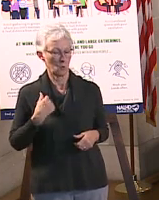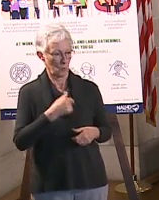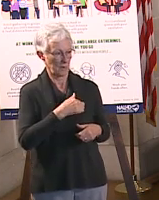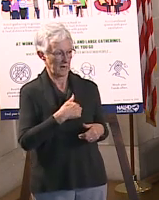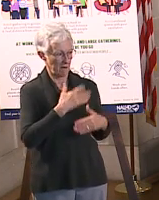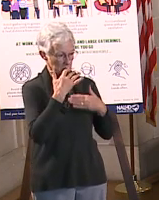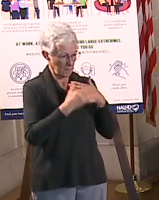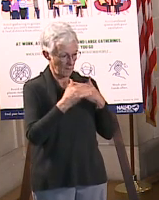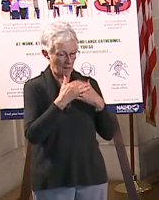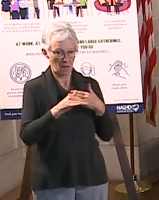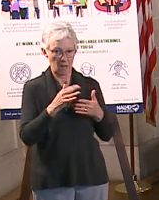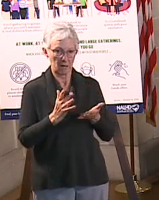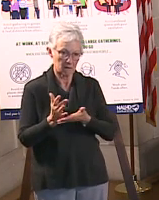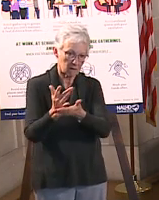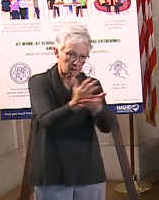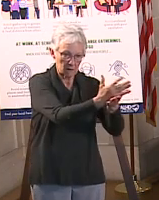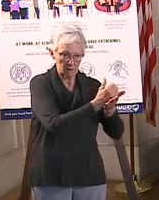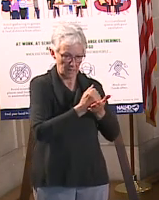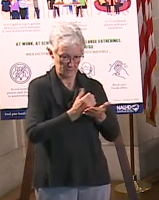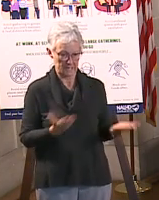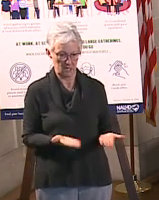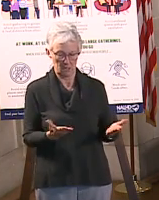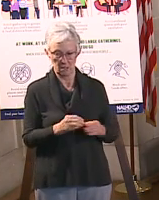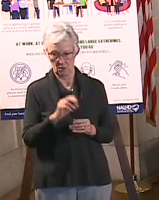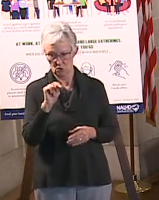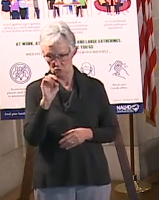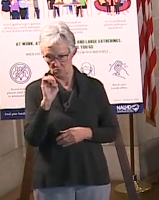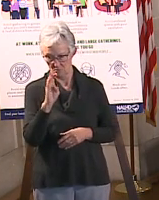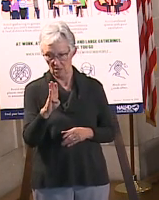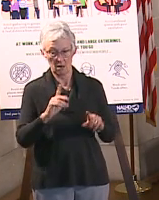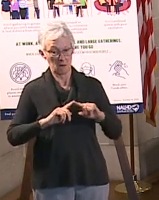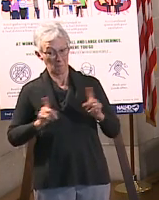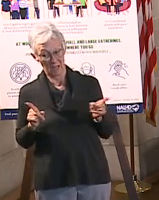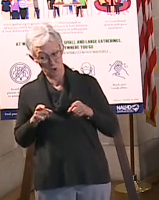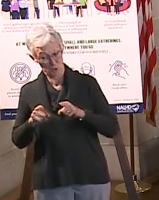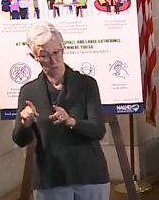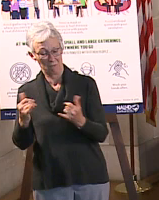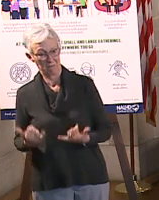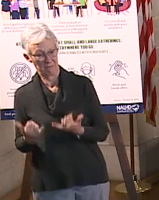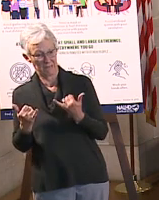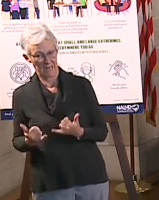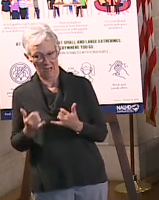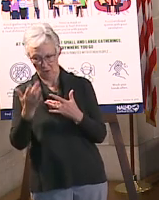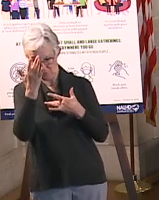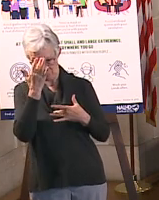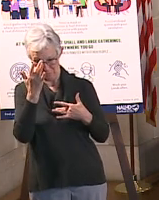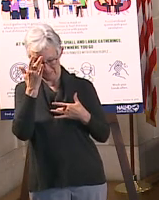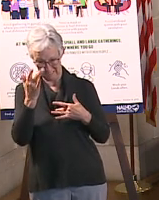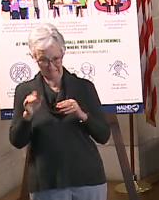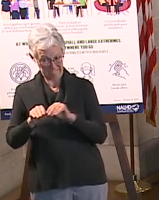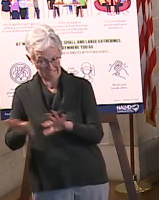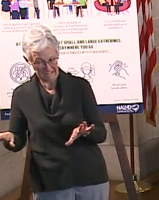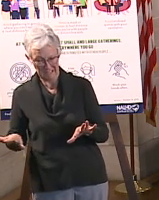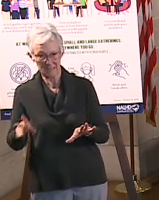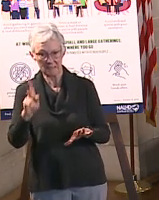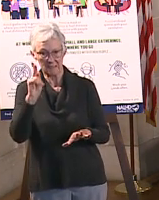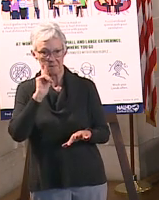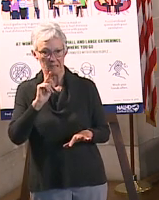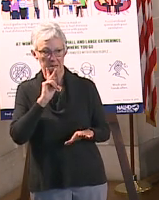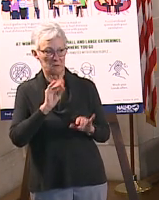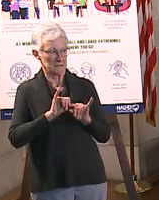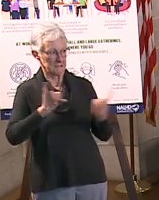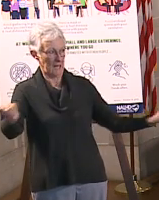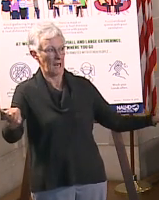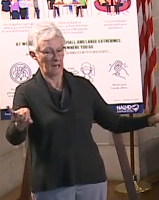Red Cross here as well. But with everything that's been going on through this pandemic, people have been staying home and blood donations have